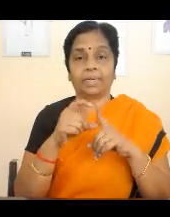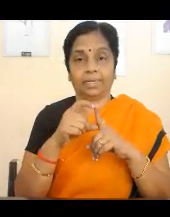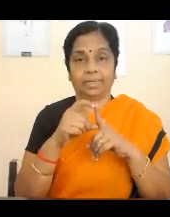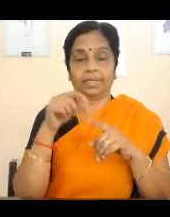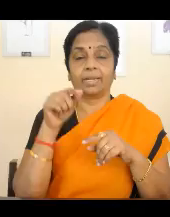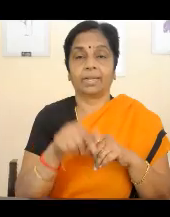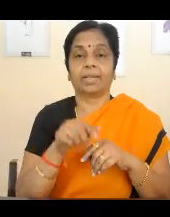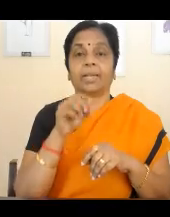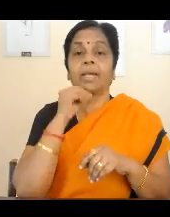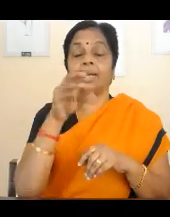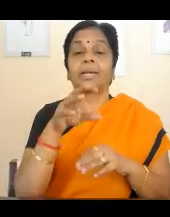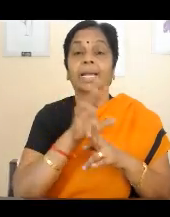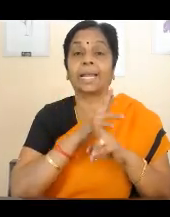also defines